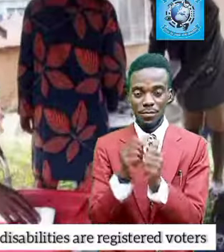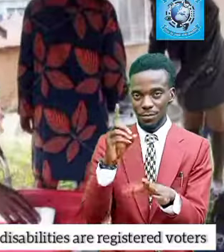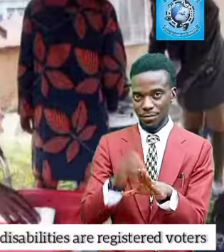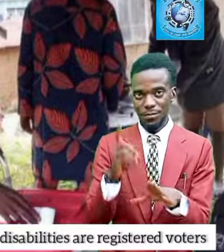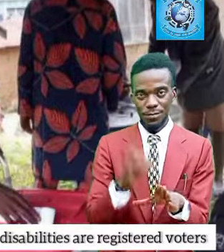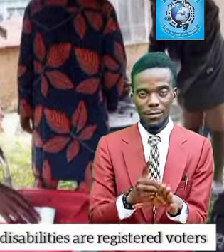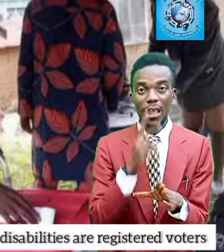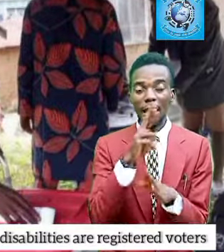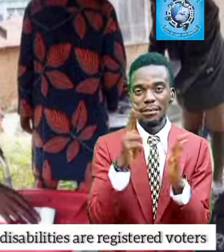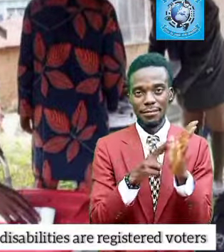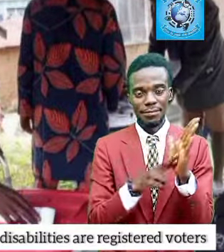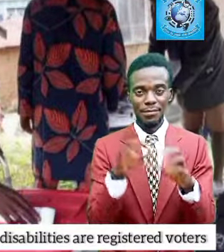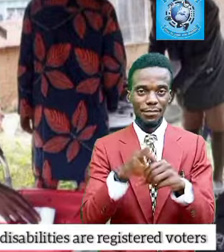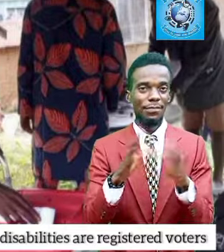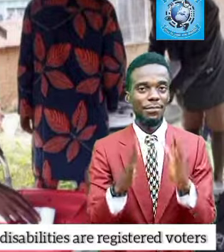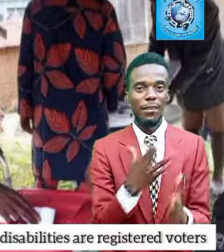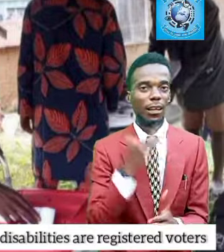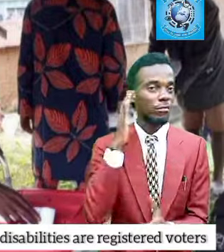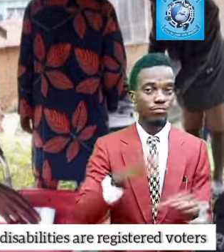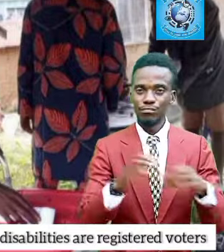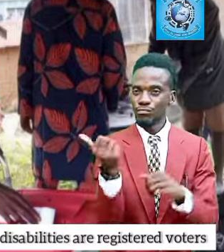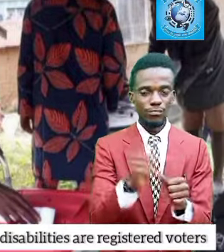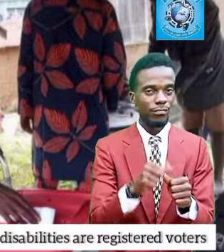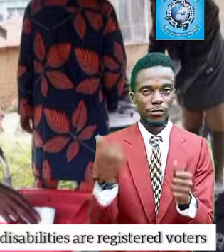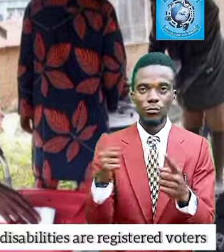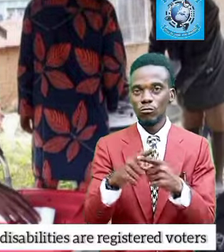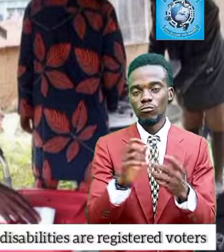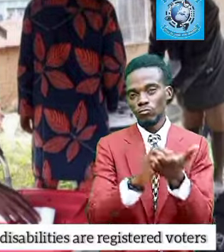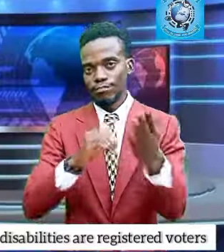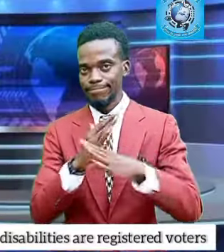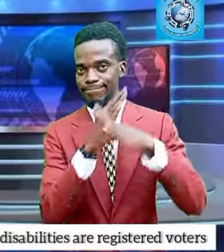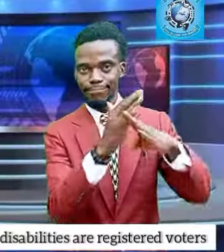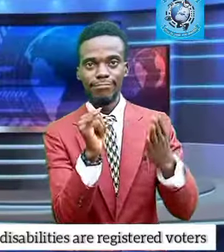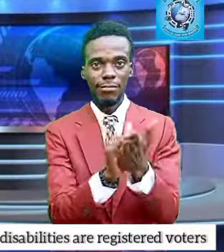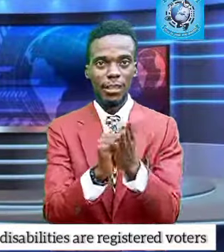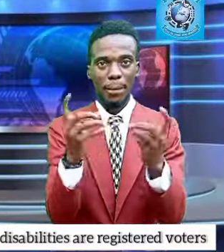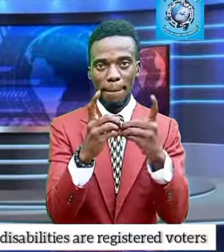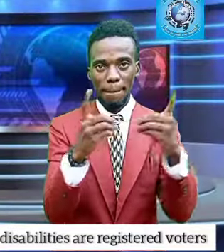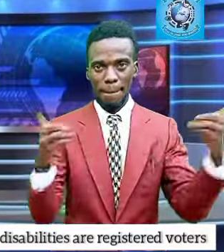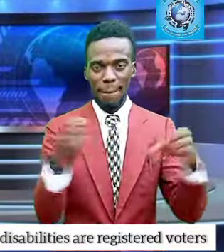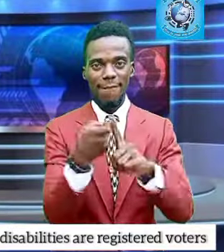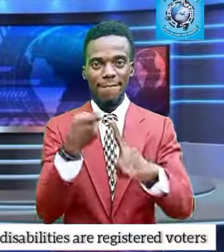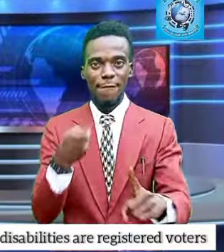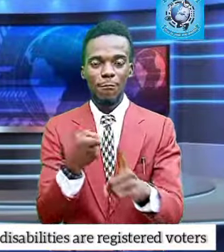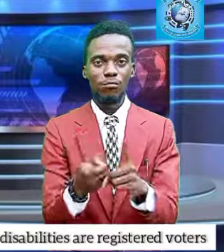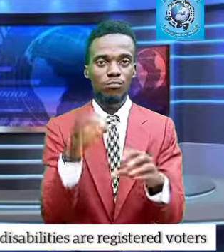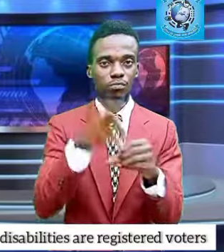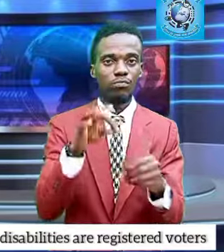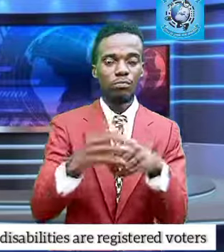disabilities are registered voters and would do everything to dismantle barriers that exclude them from electoral